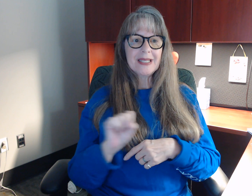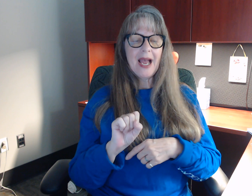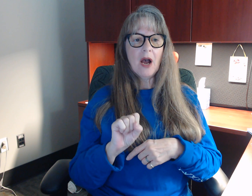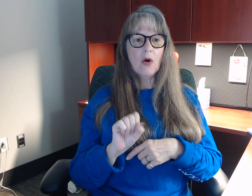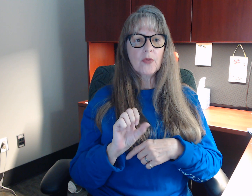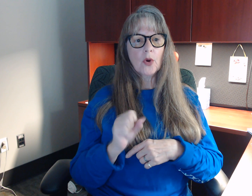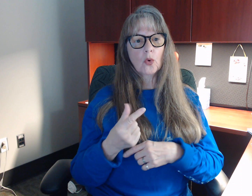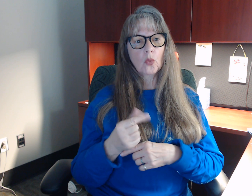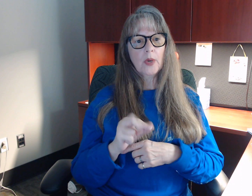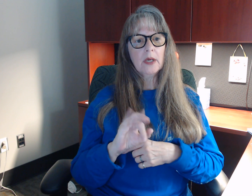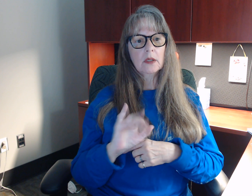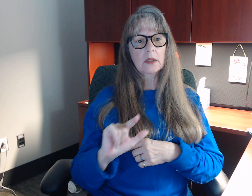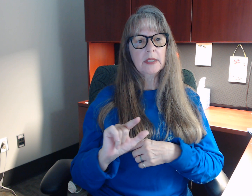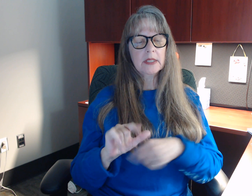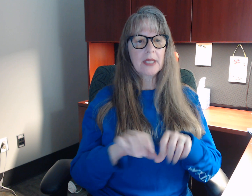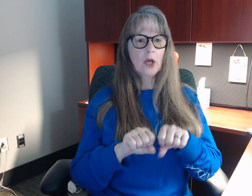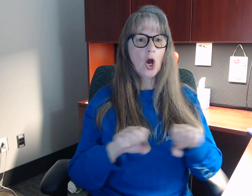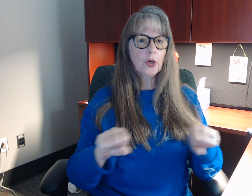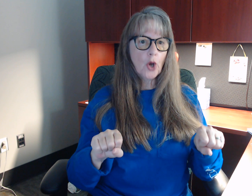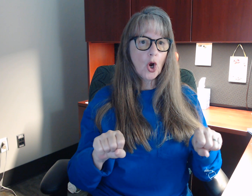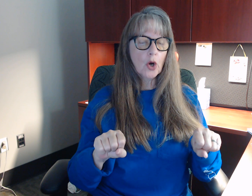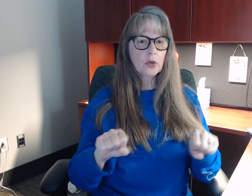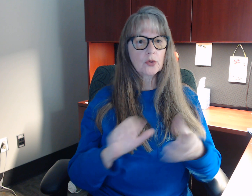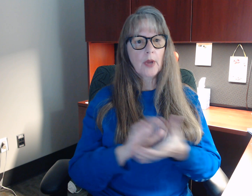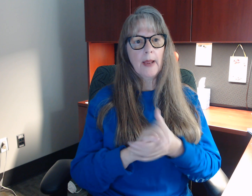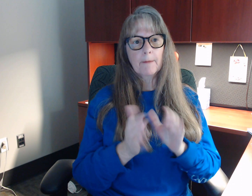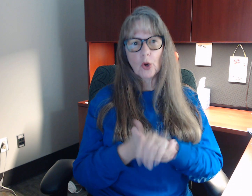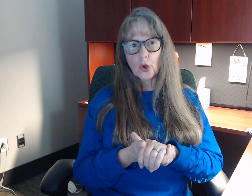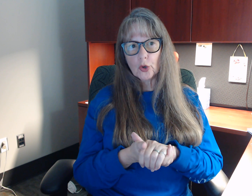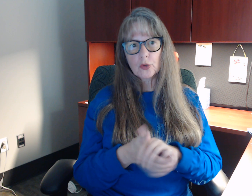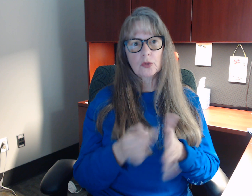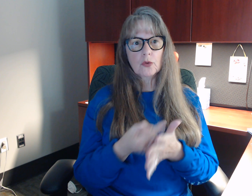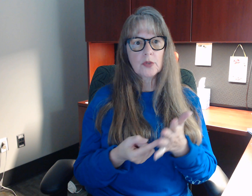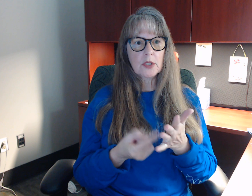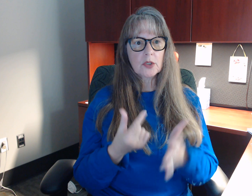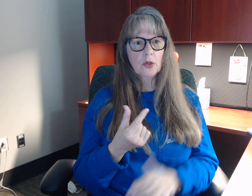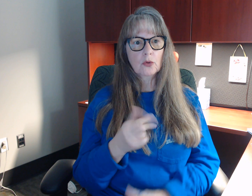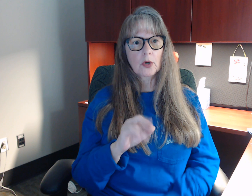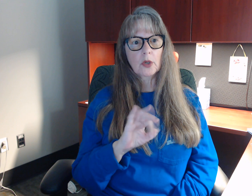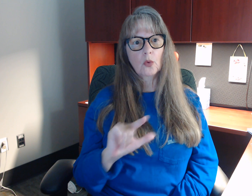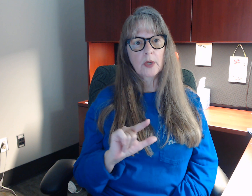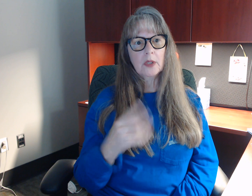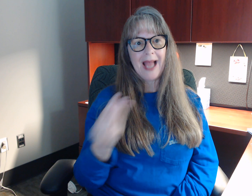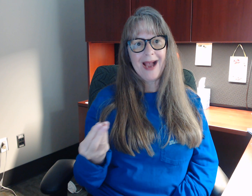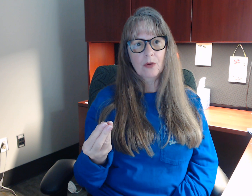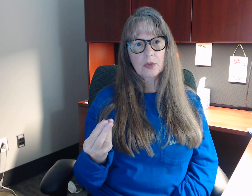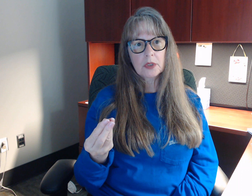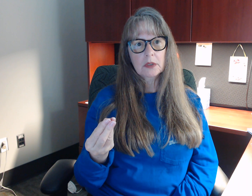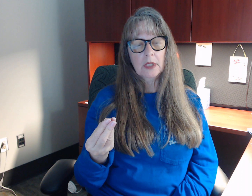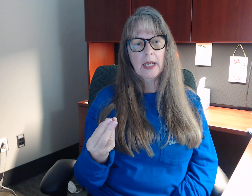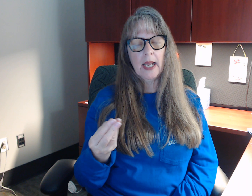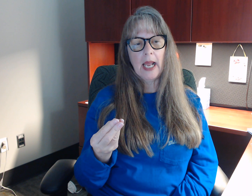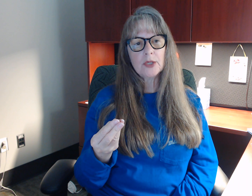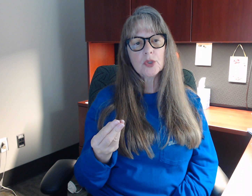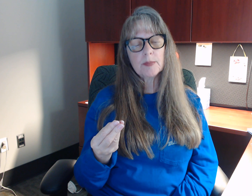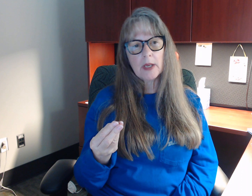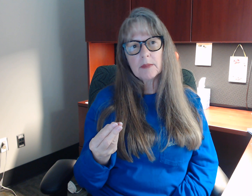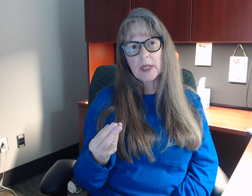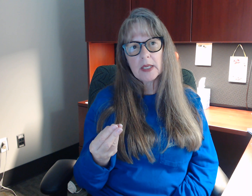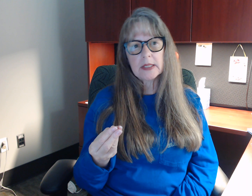South, grill is like hot dogs or hamburgers or those things that you're going to grill out. And I do spell it because